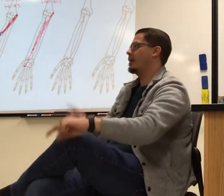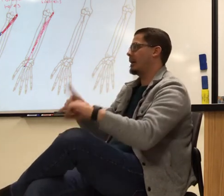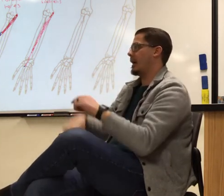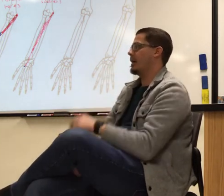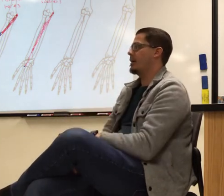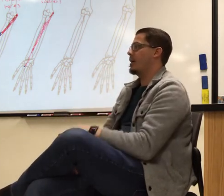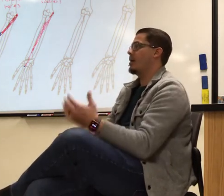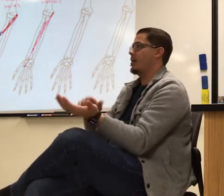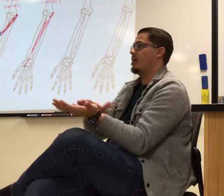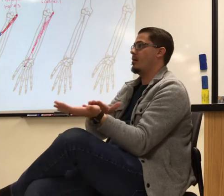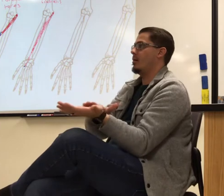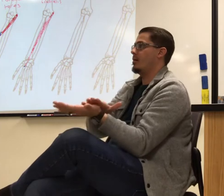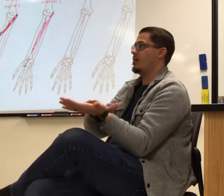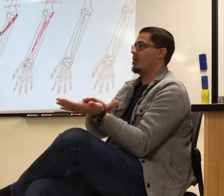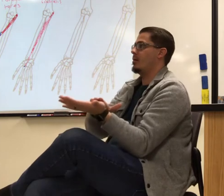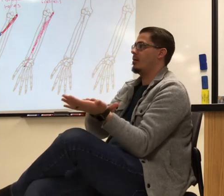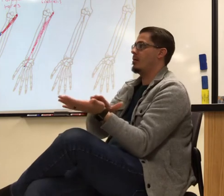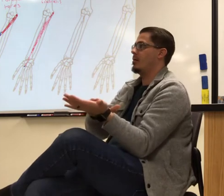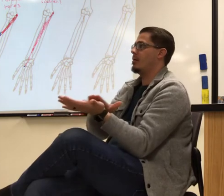Longus.